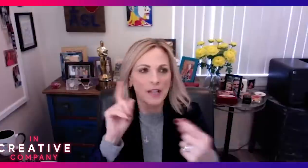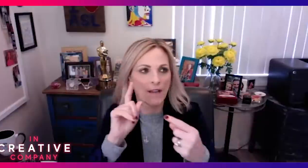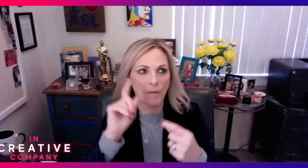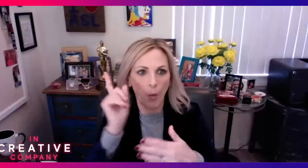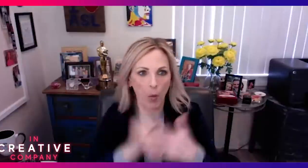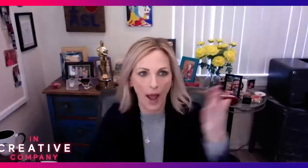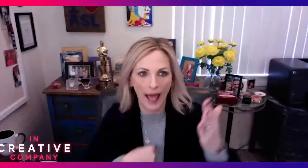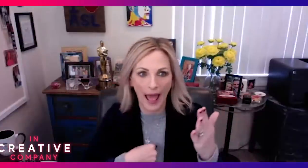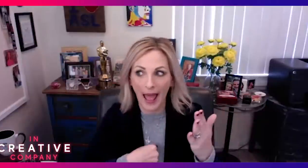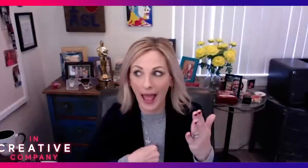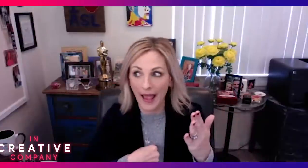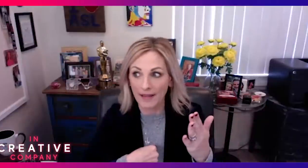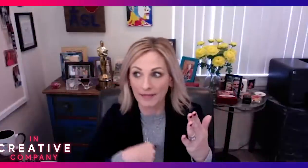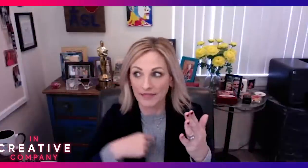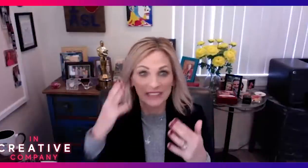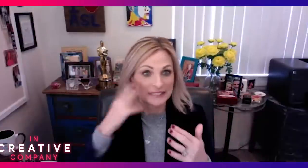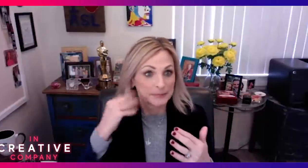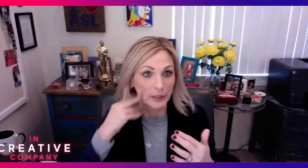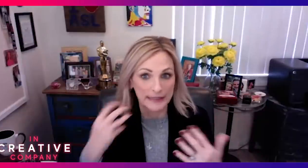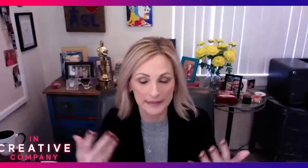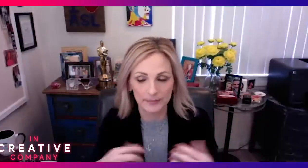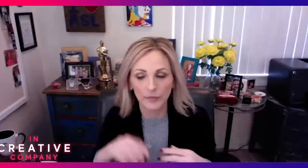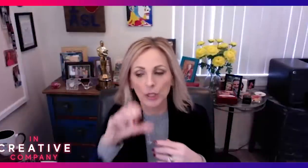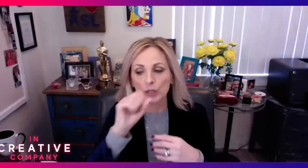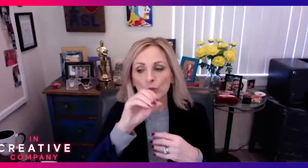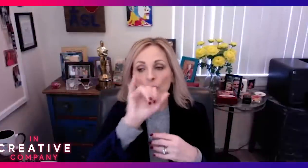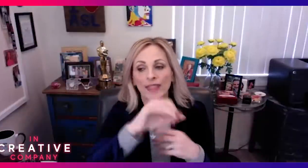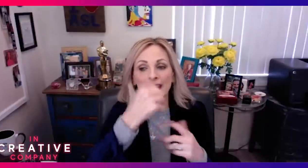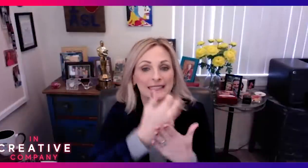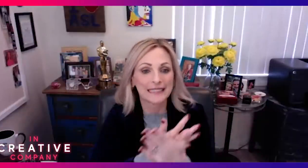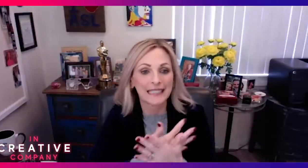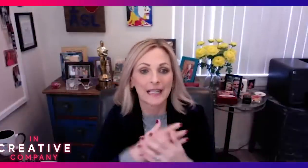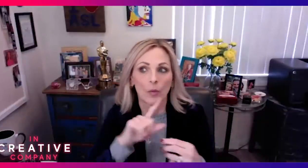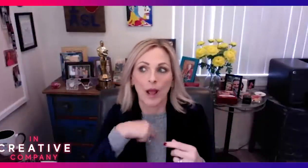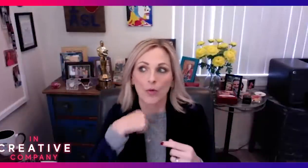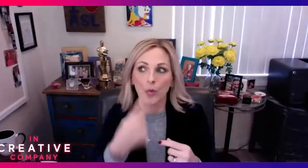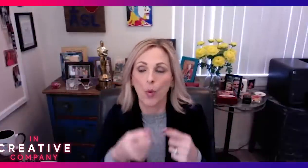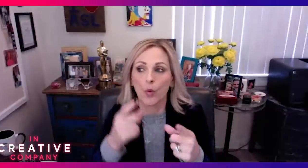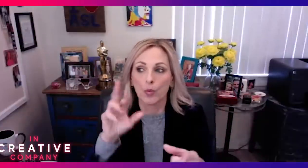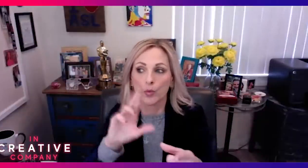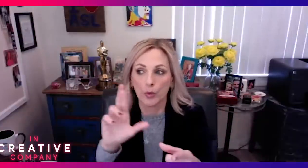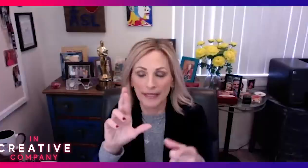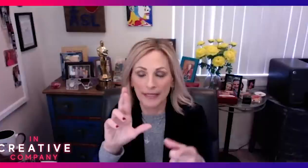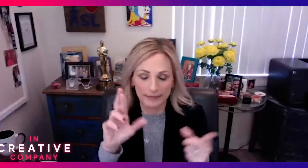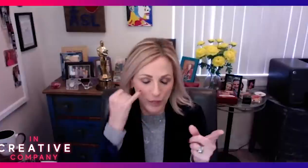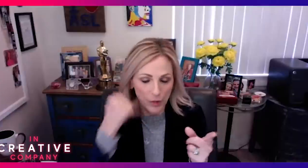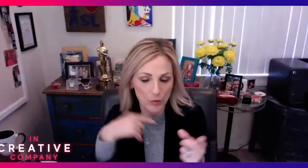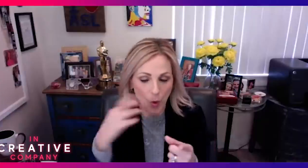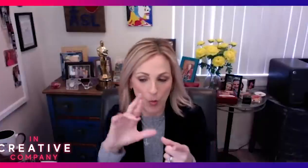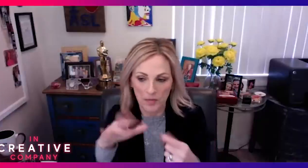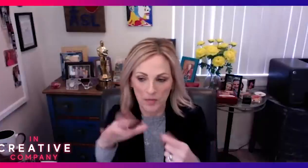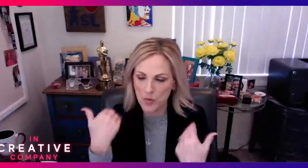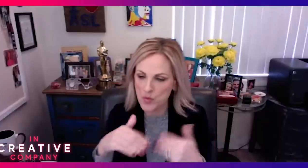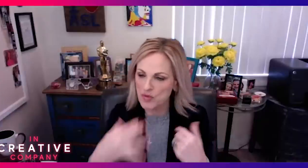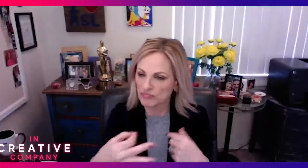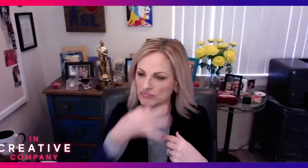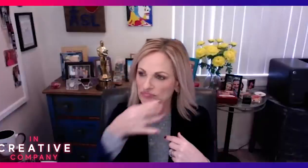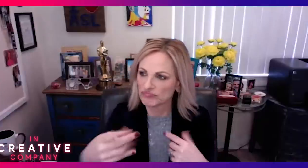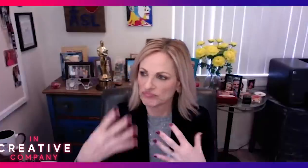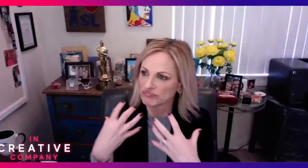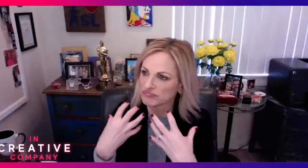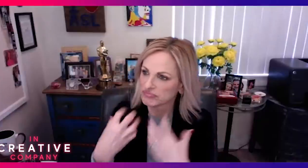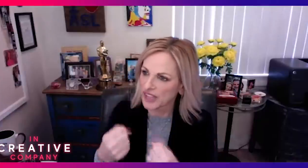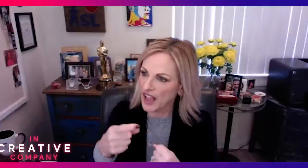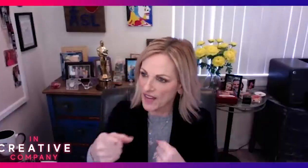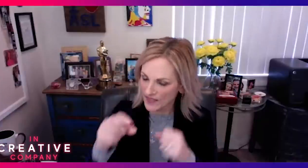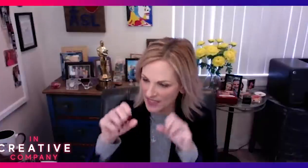character was completely opposite from who I am, from my experiences as a deaf person. That scene when I say to Ruby,